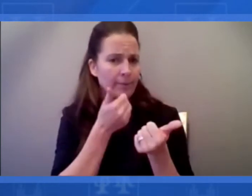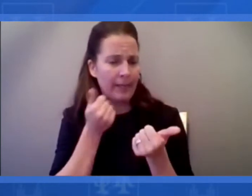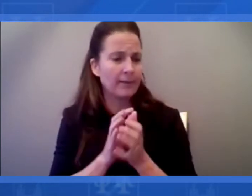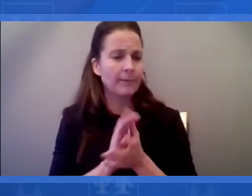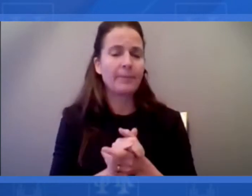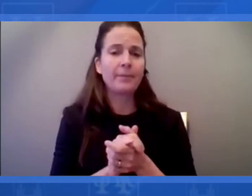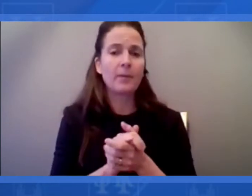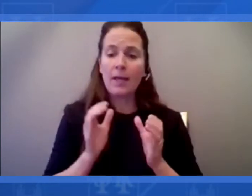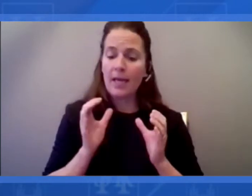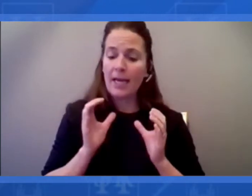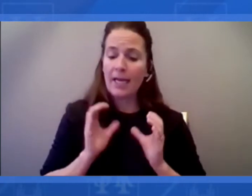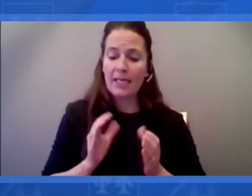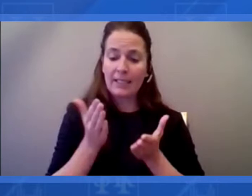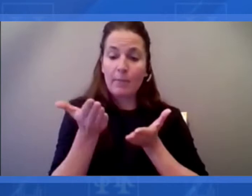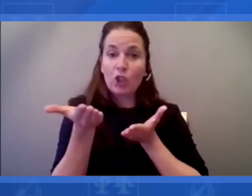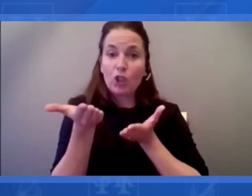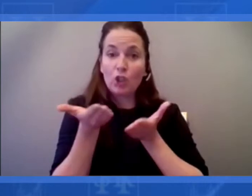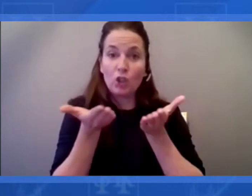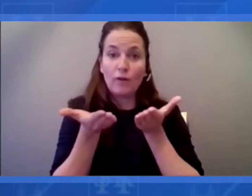experience improvements.